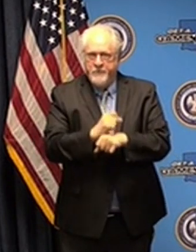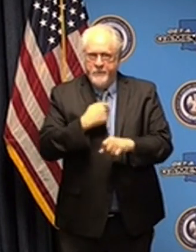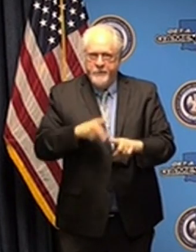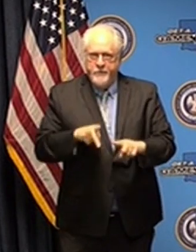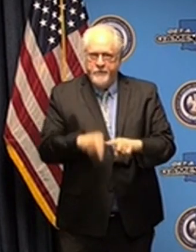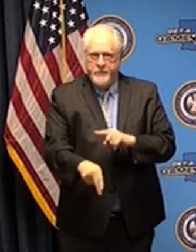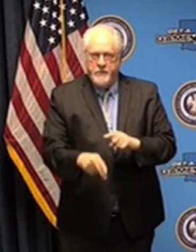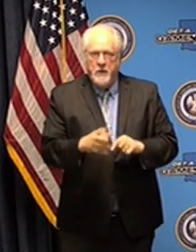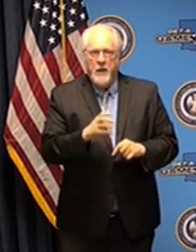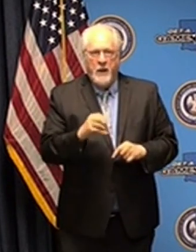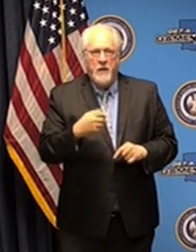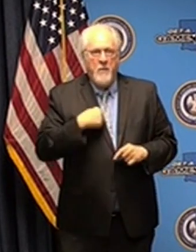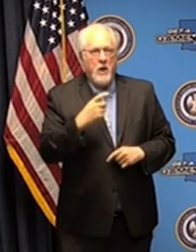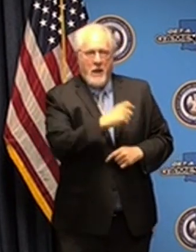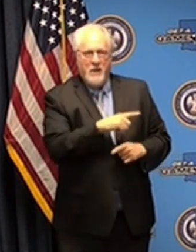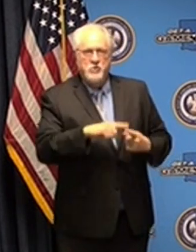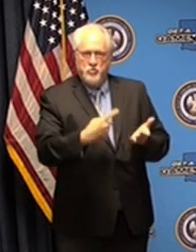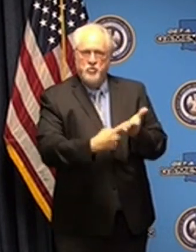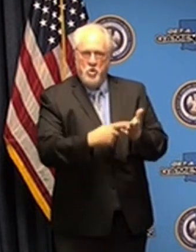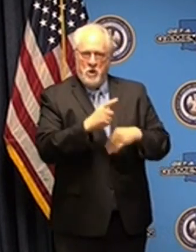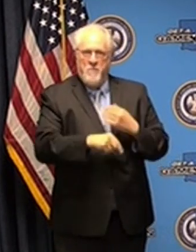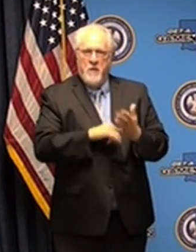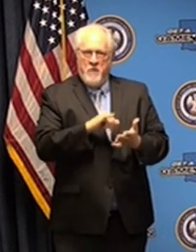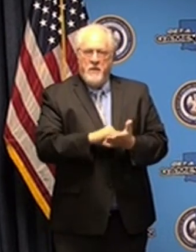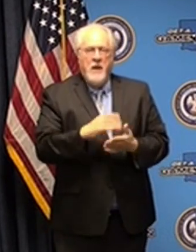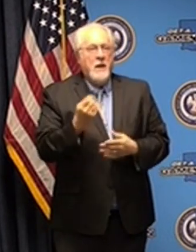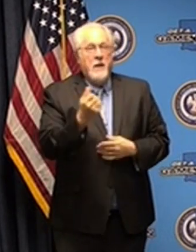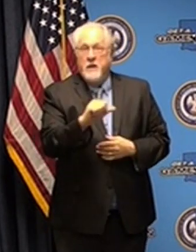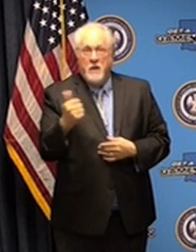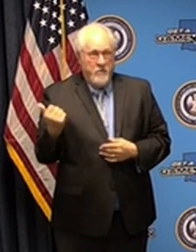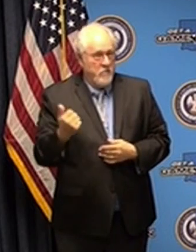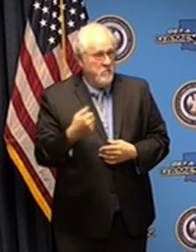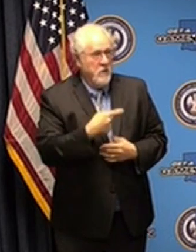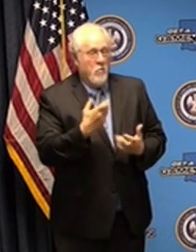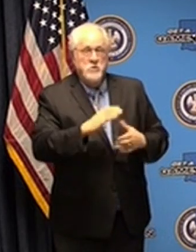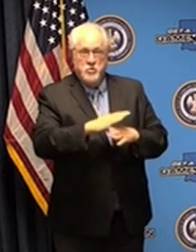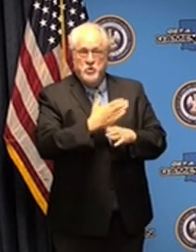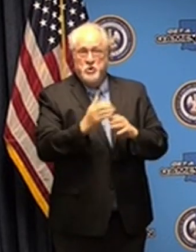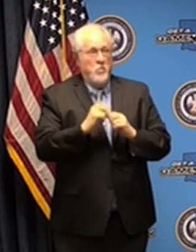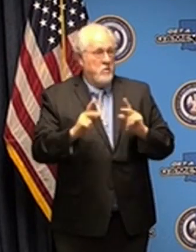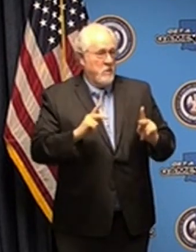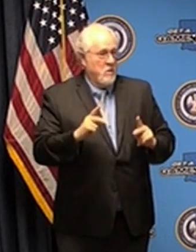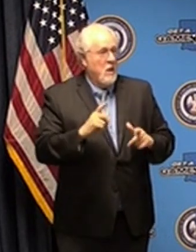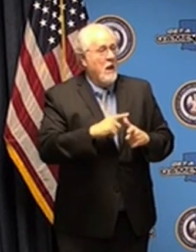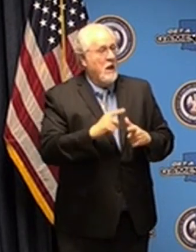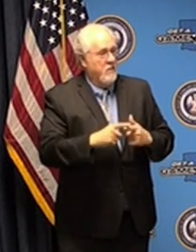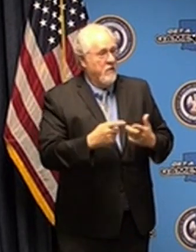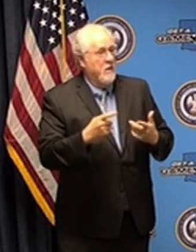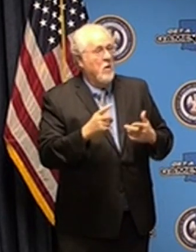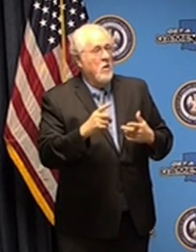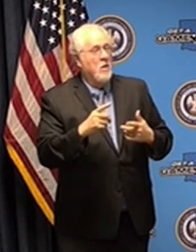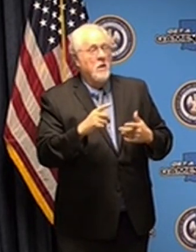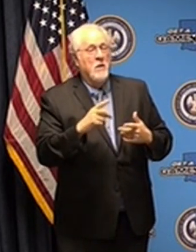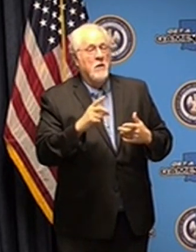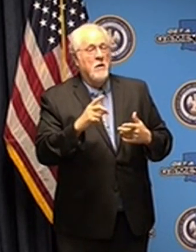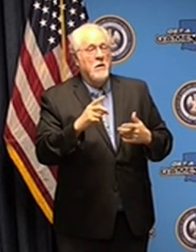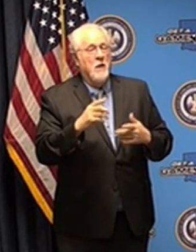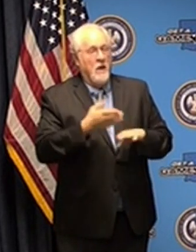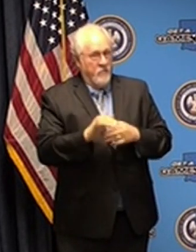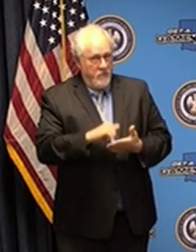in the bud. And so I'm going to ask him to talk about that and anything else that he wants to share with the folks. And then after that, we'll be followed